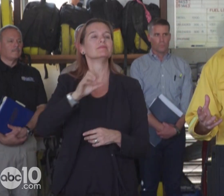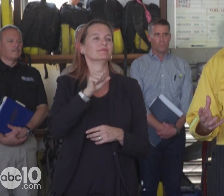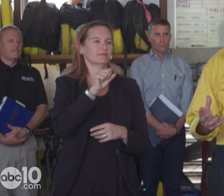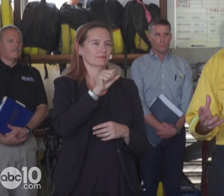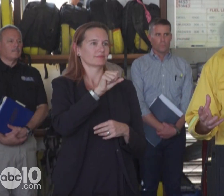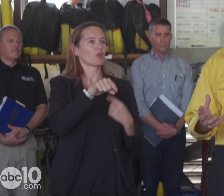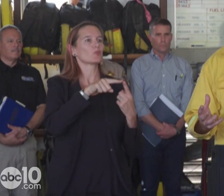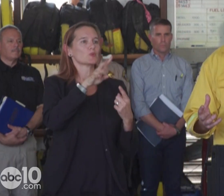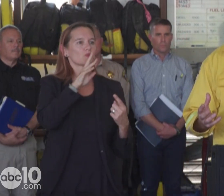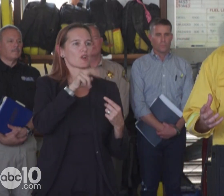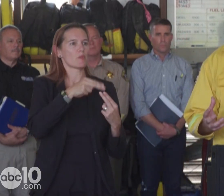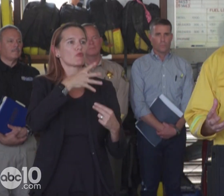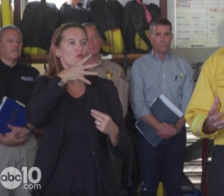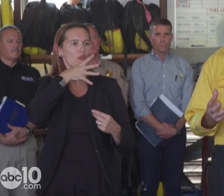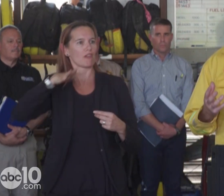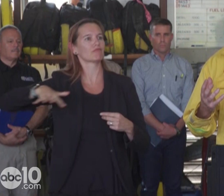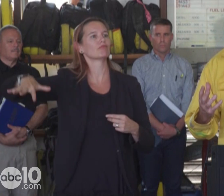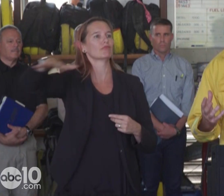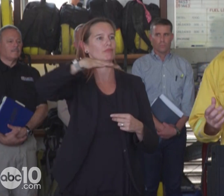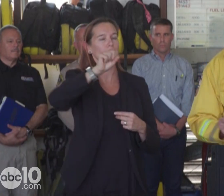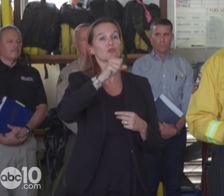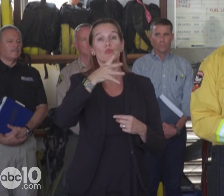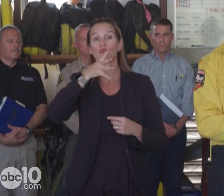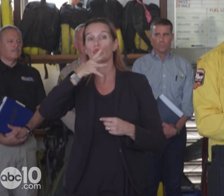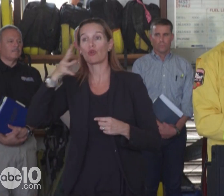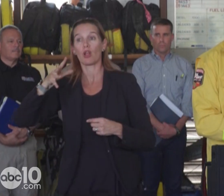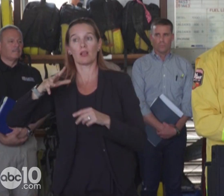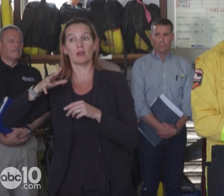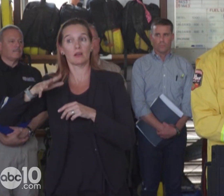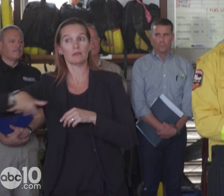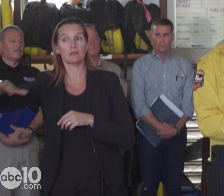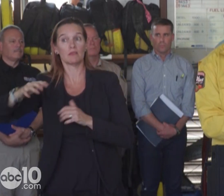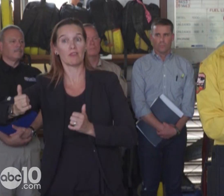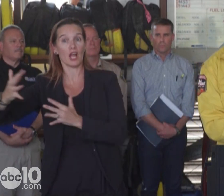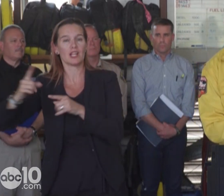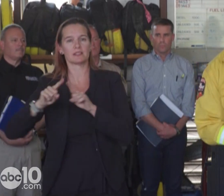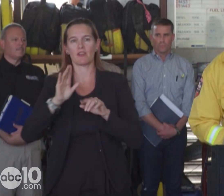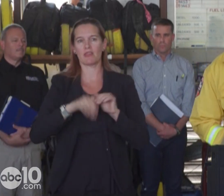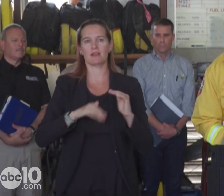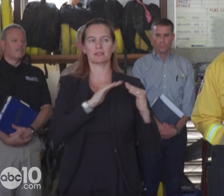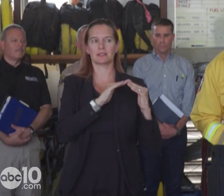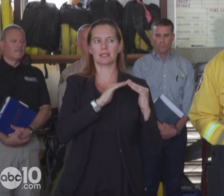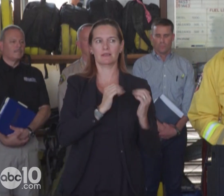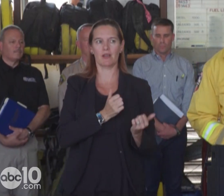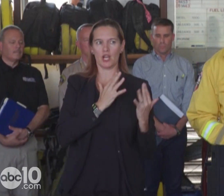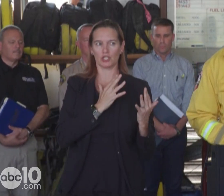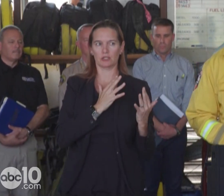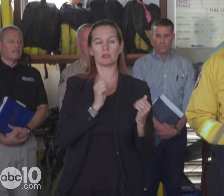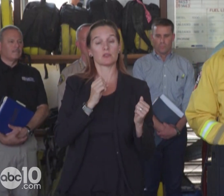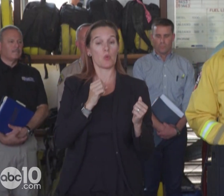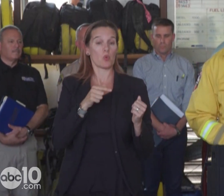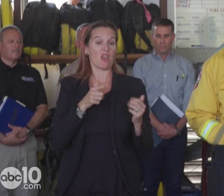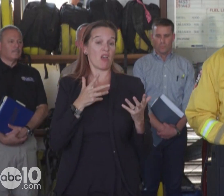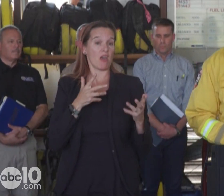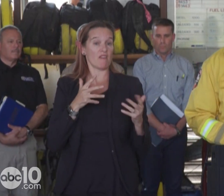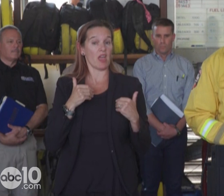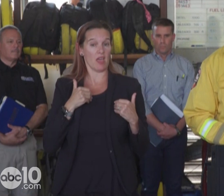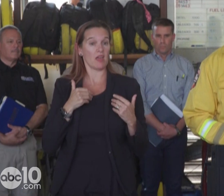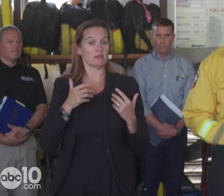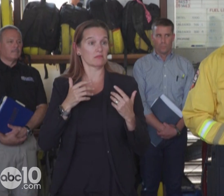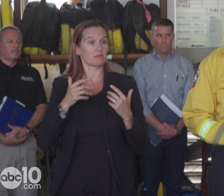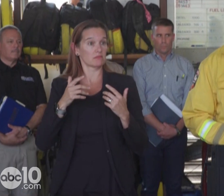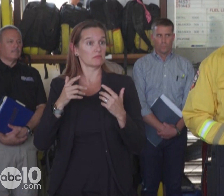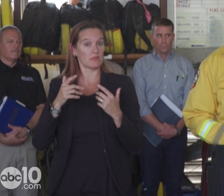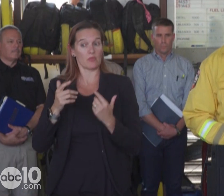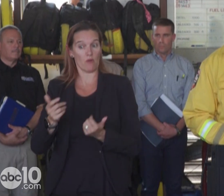about wildland fire. Wildland fire is different than municipal fire, and we have had fires running into municipal areas. It's part of